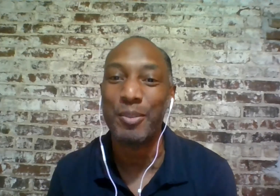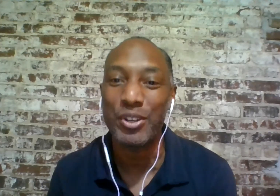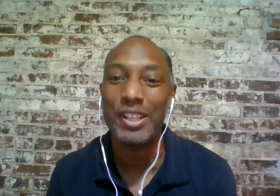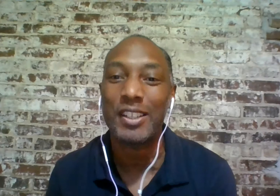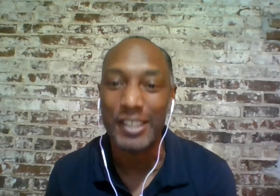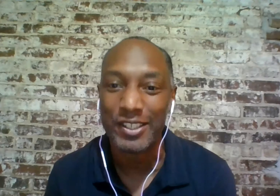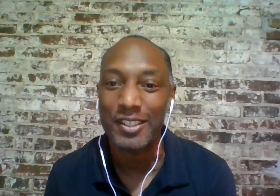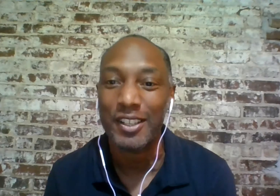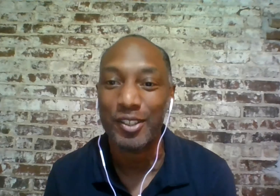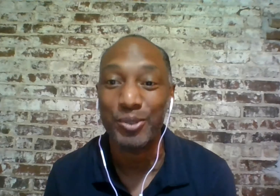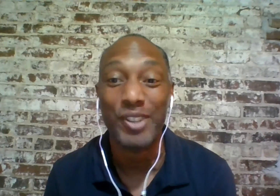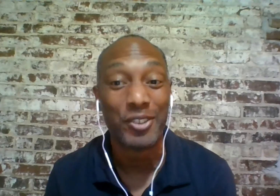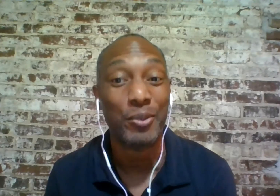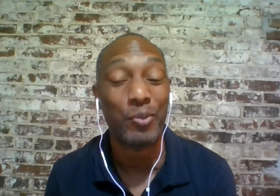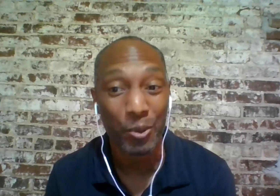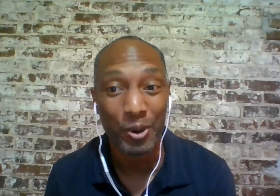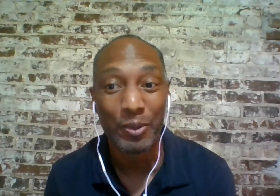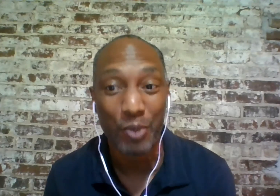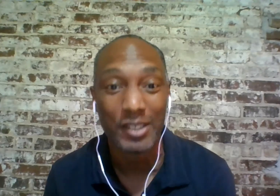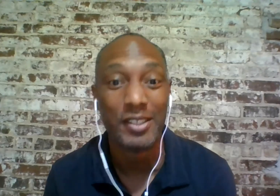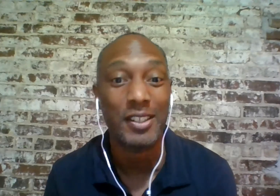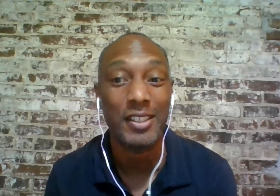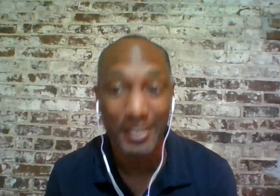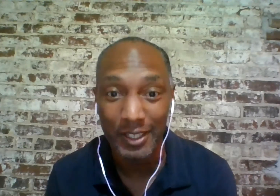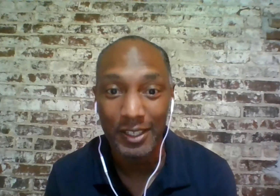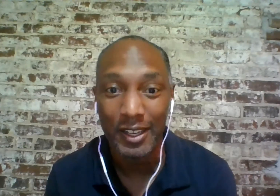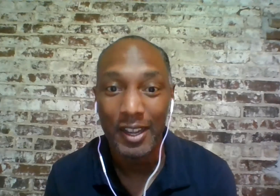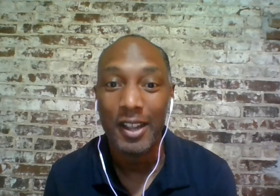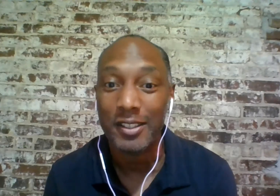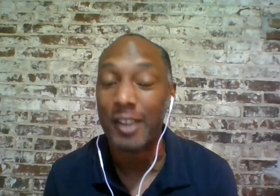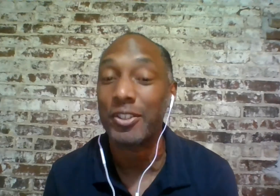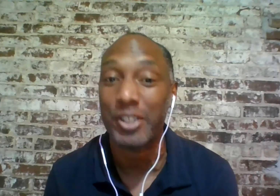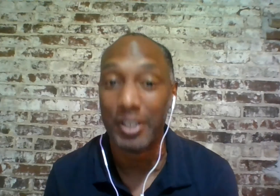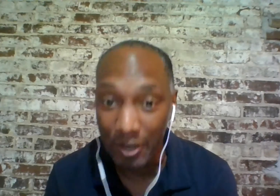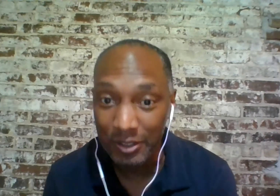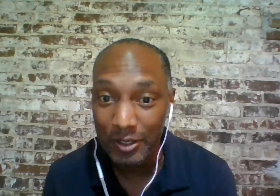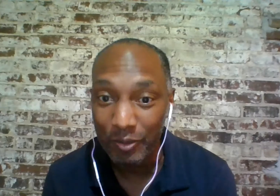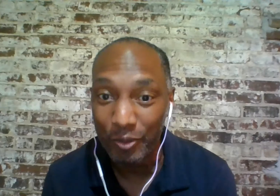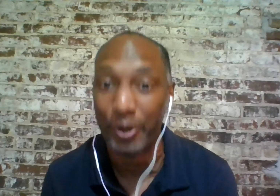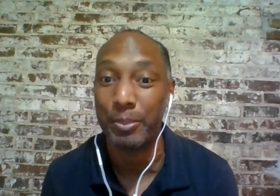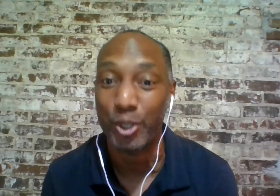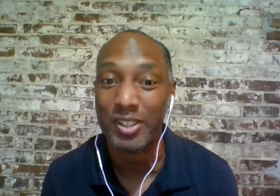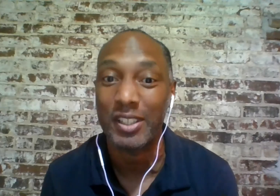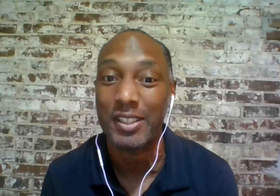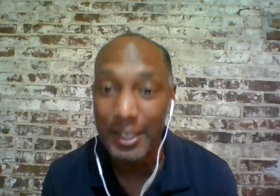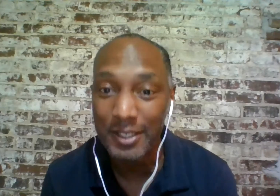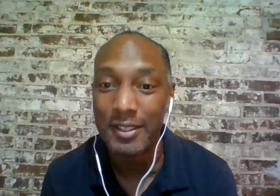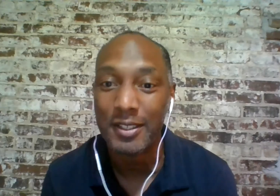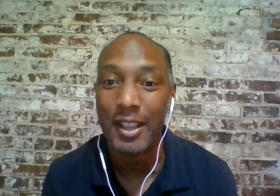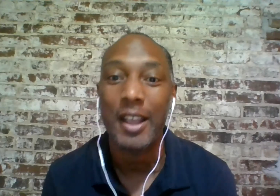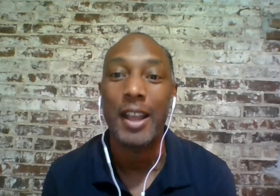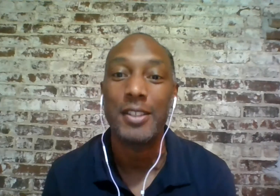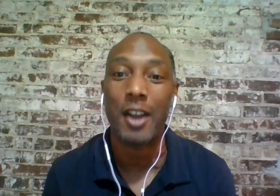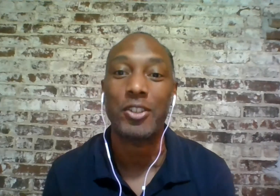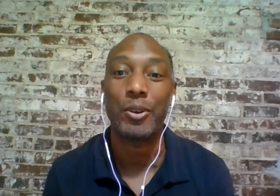These community clinicians include Dr. Ford from Washington, DC, Dr. Shrikanth from Houston,